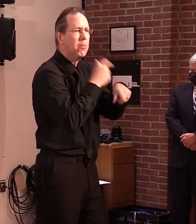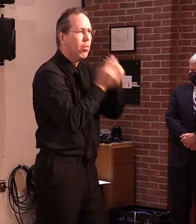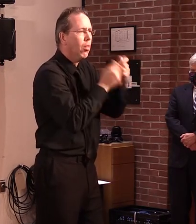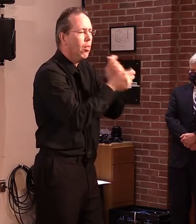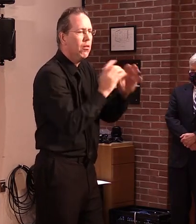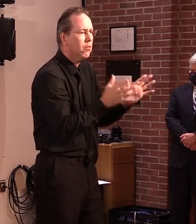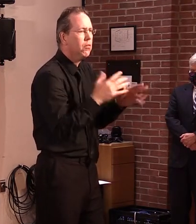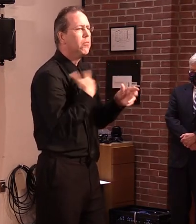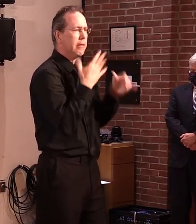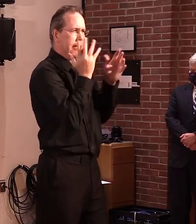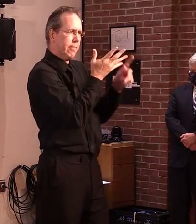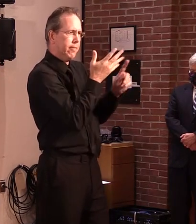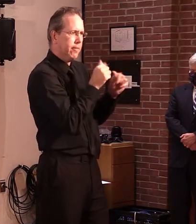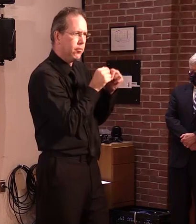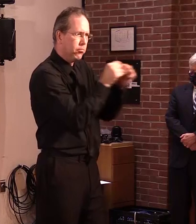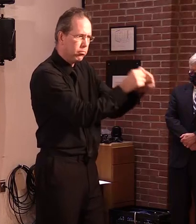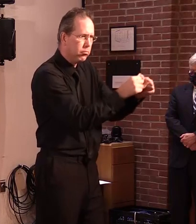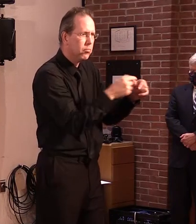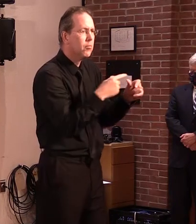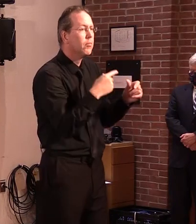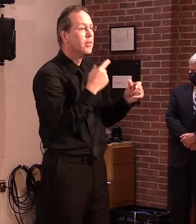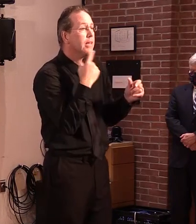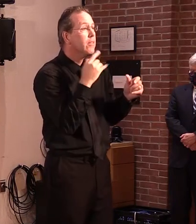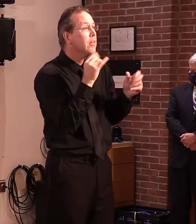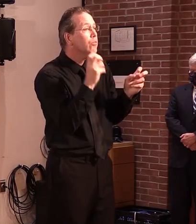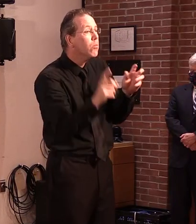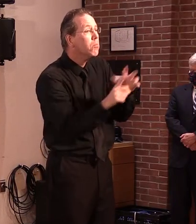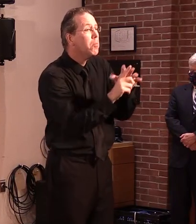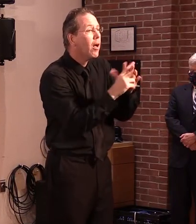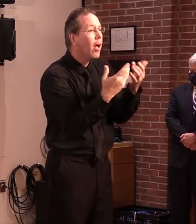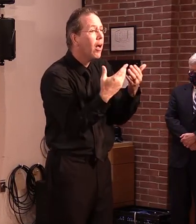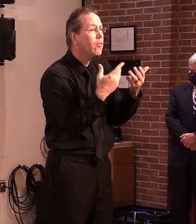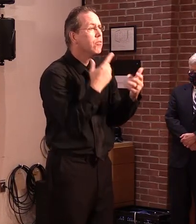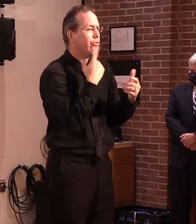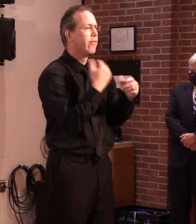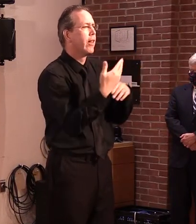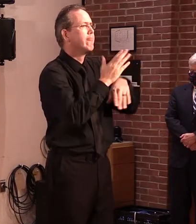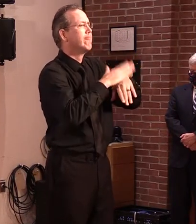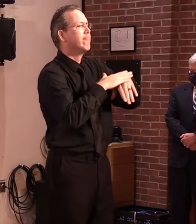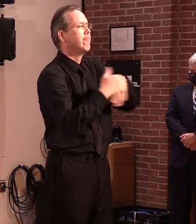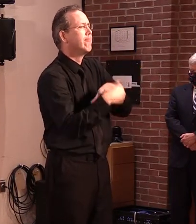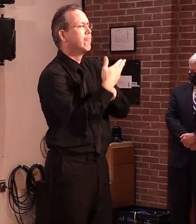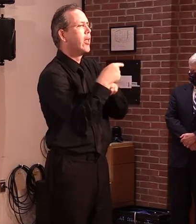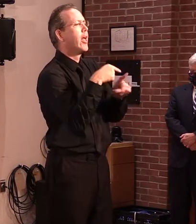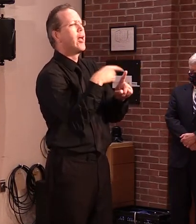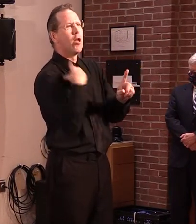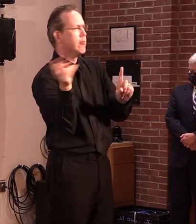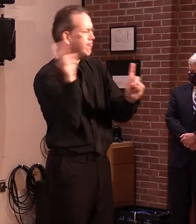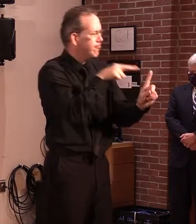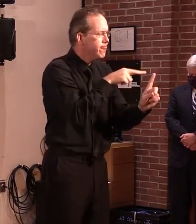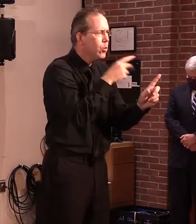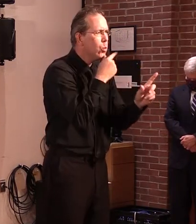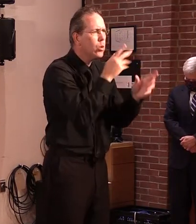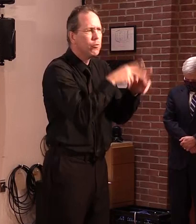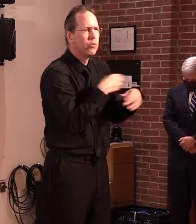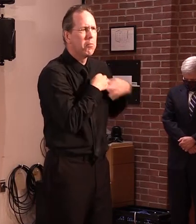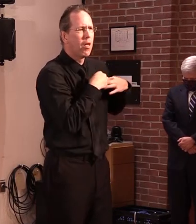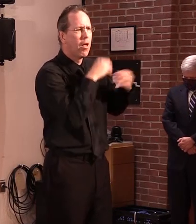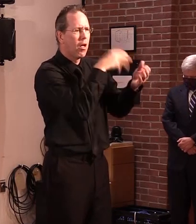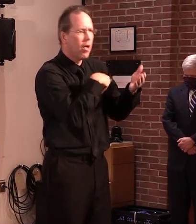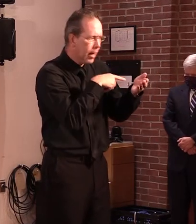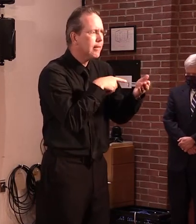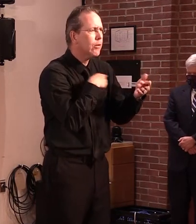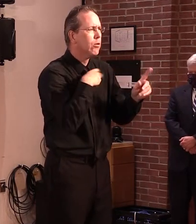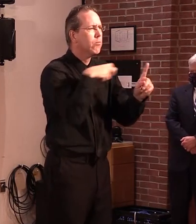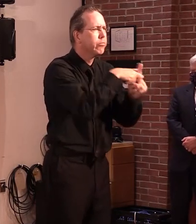and if an issue pops up, we've been able to clear those, to my understanding. I'll certainly go back to the team here and make sure that's the case,